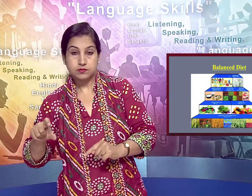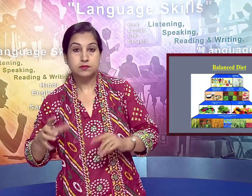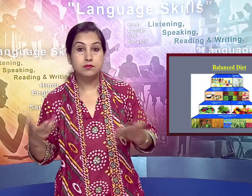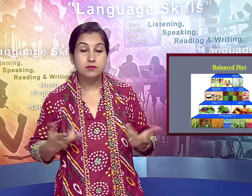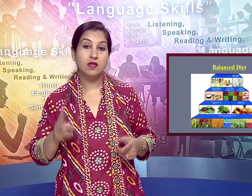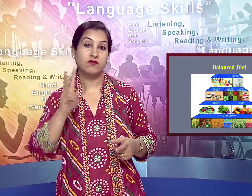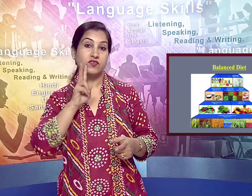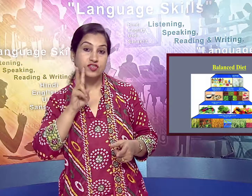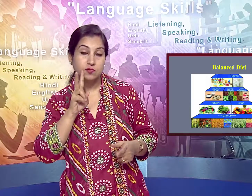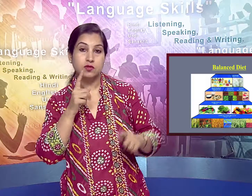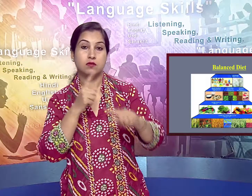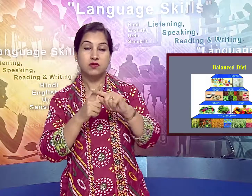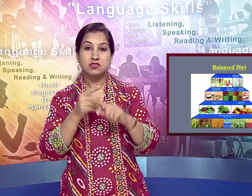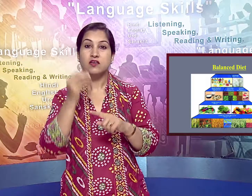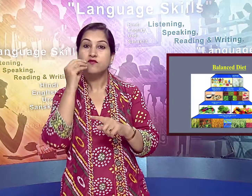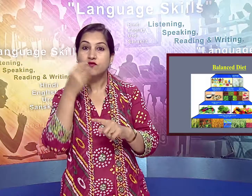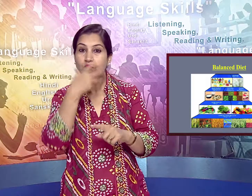level is vegetables and fruits.